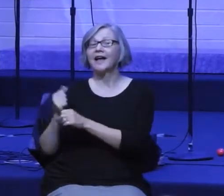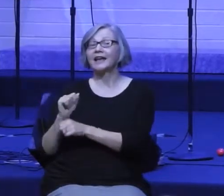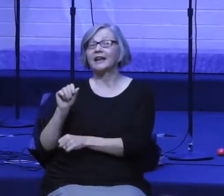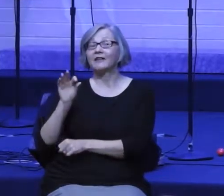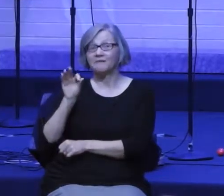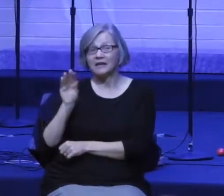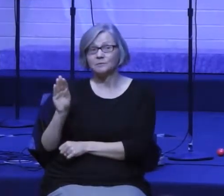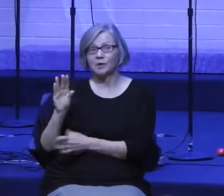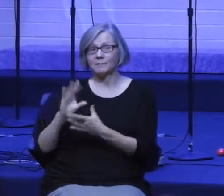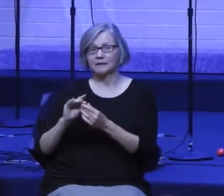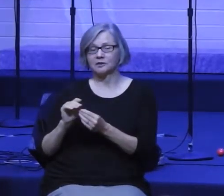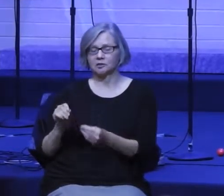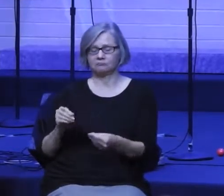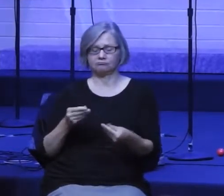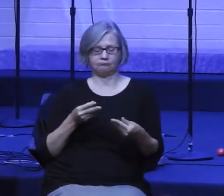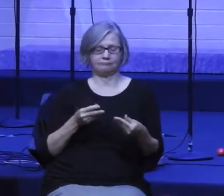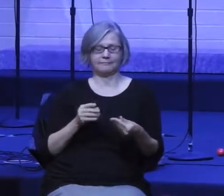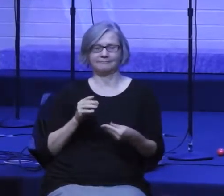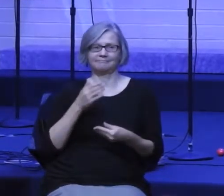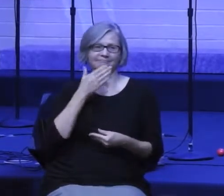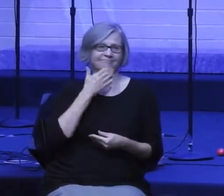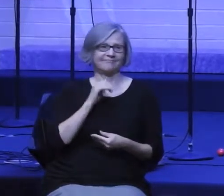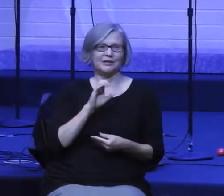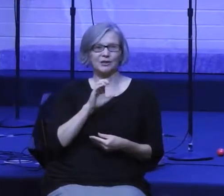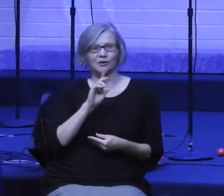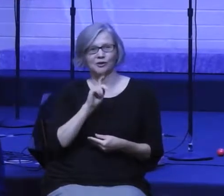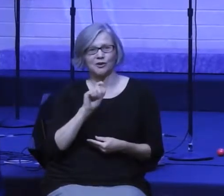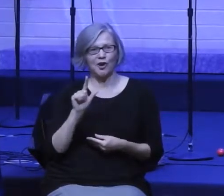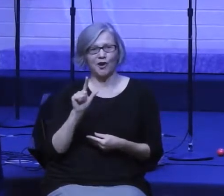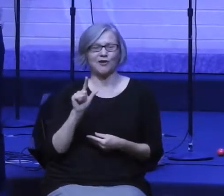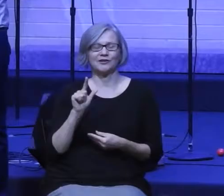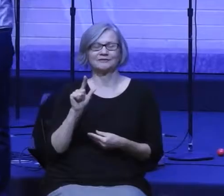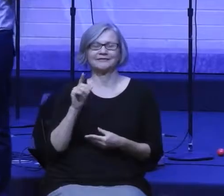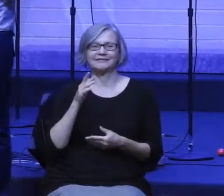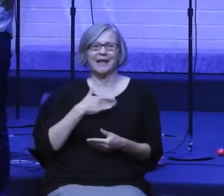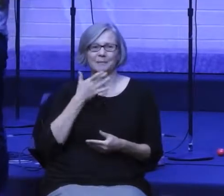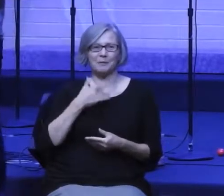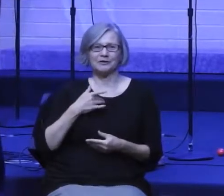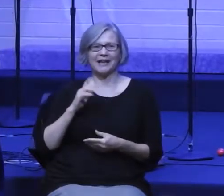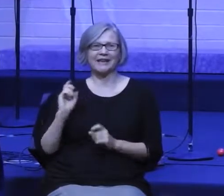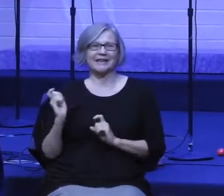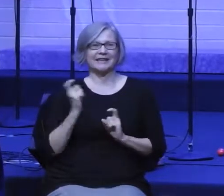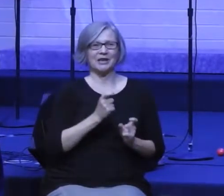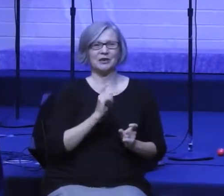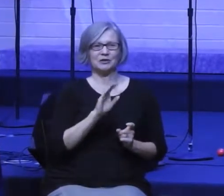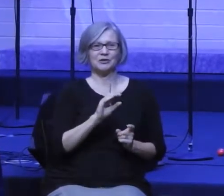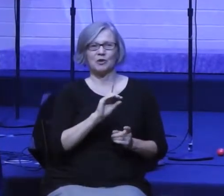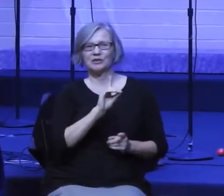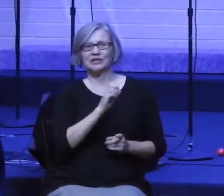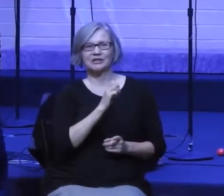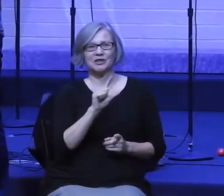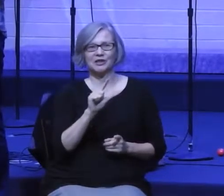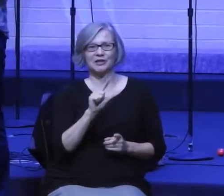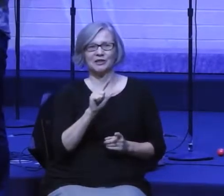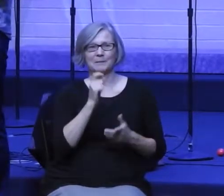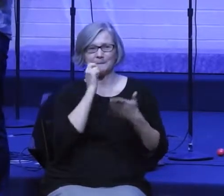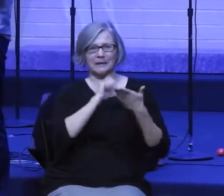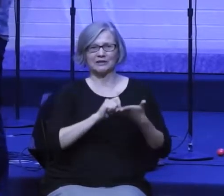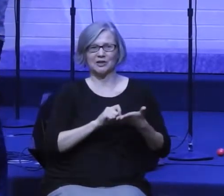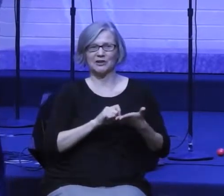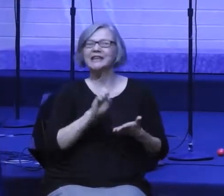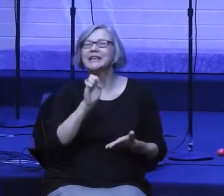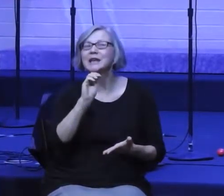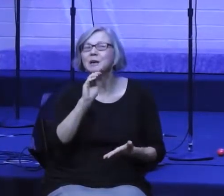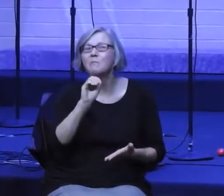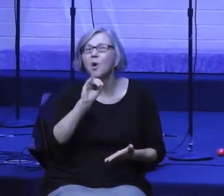to read, and she believed in that. Well, just last September, it's my birthday. It's been a few years since I was in Mrs. Hall's sixth